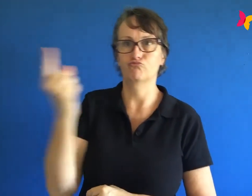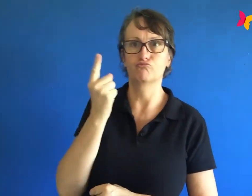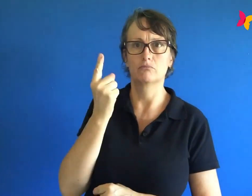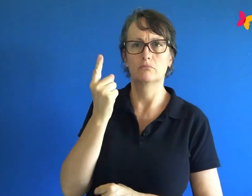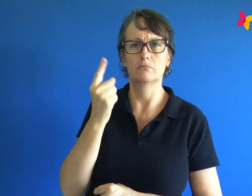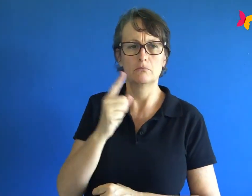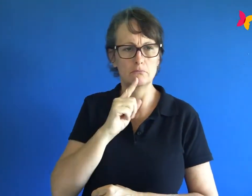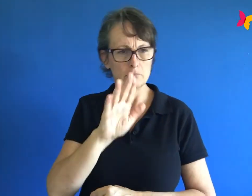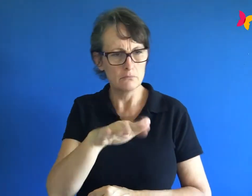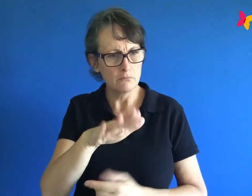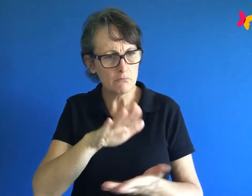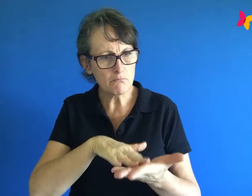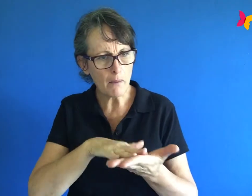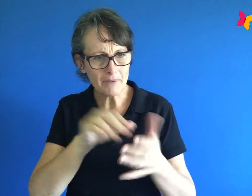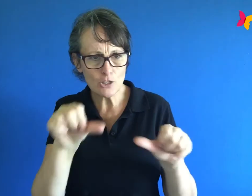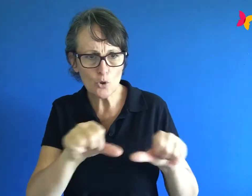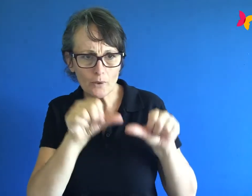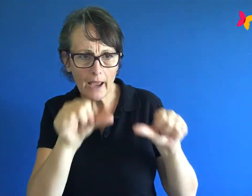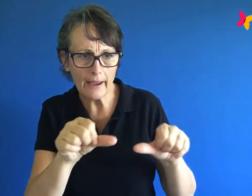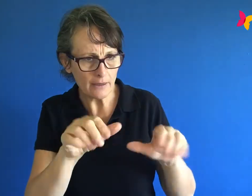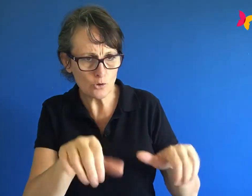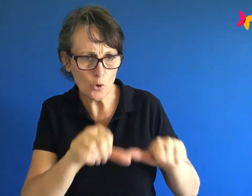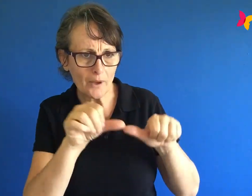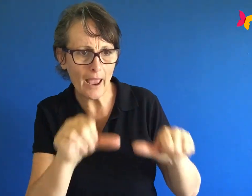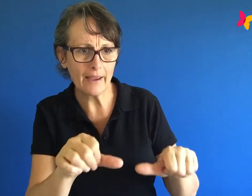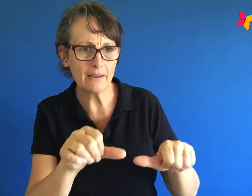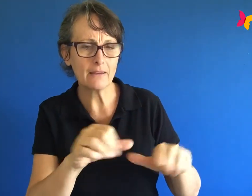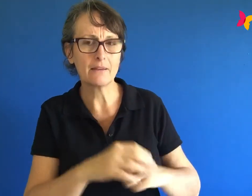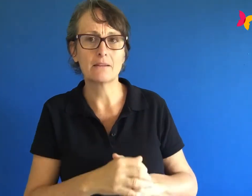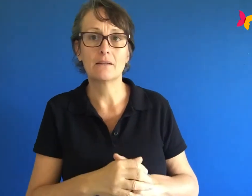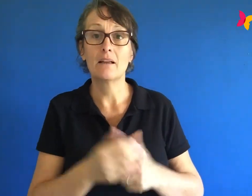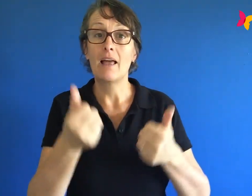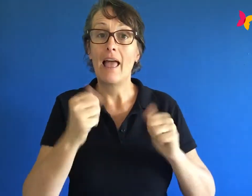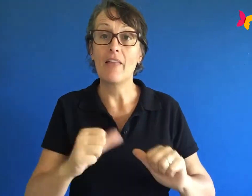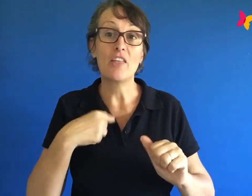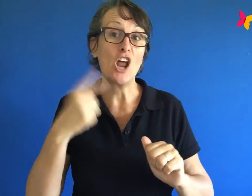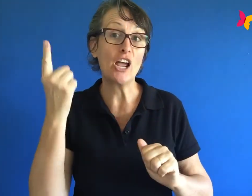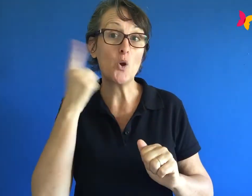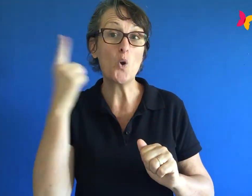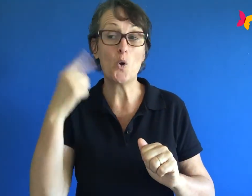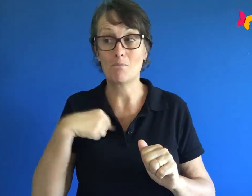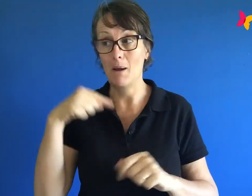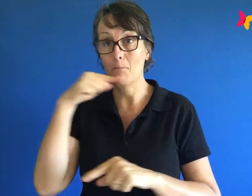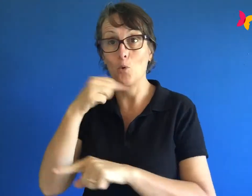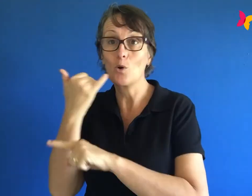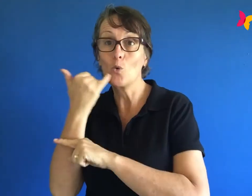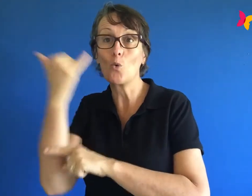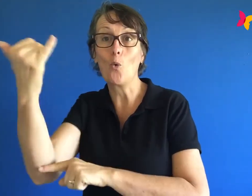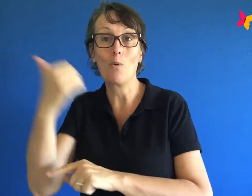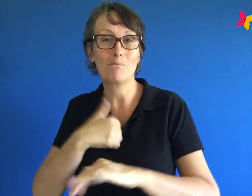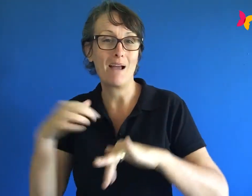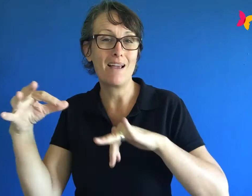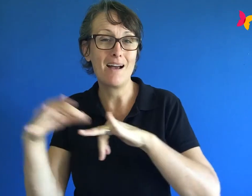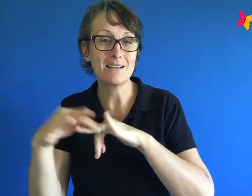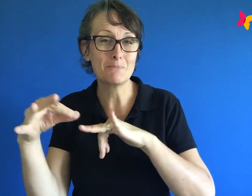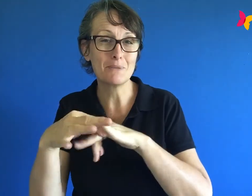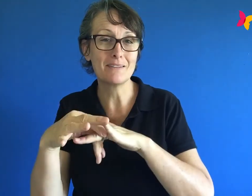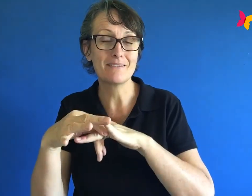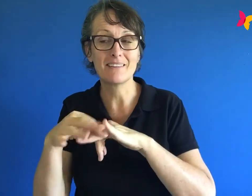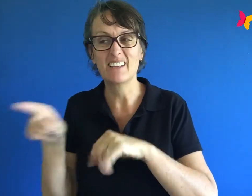Mum, it's okay, it's okay. Then I heard him ring my husband and say,